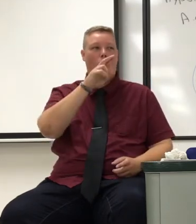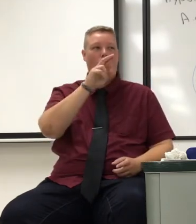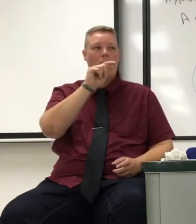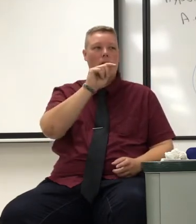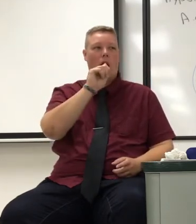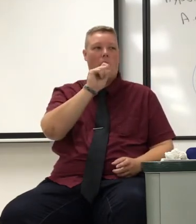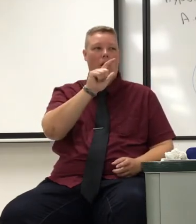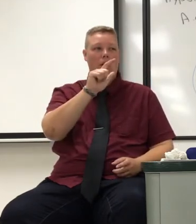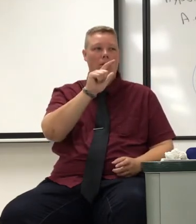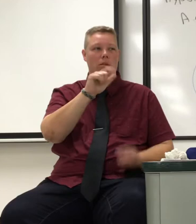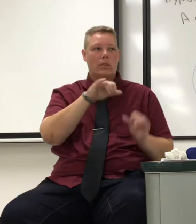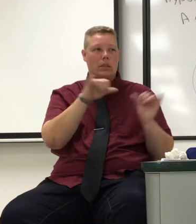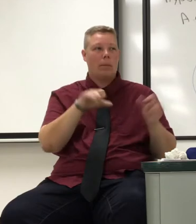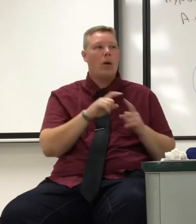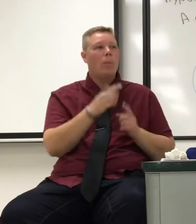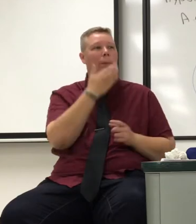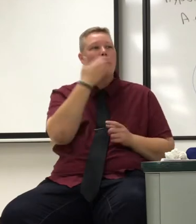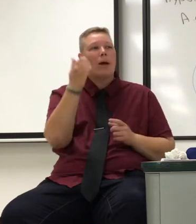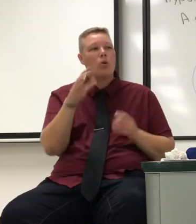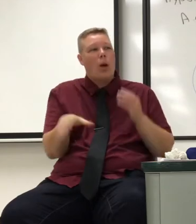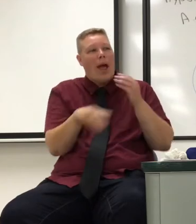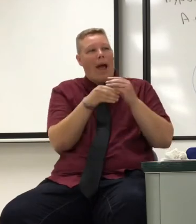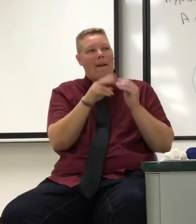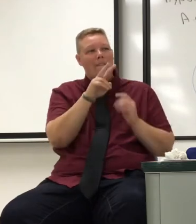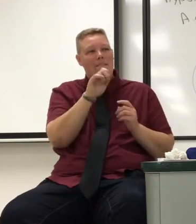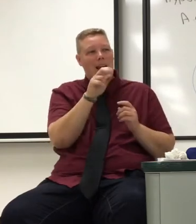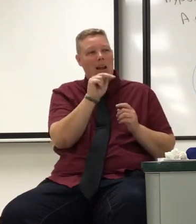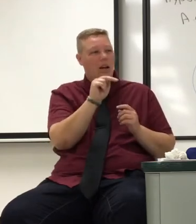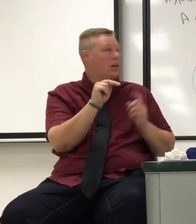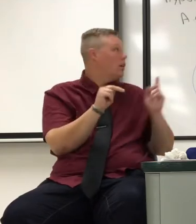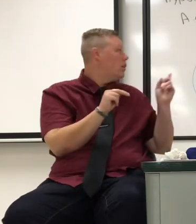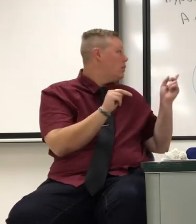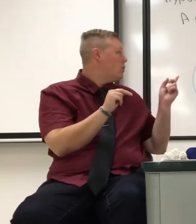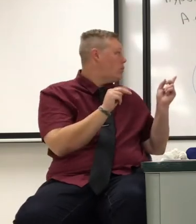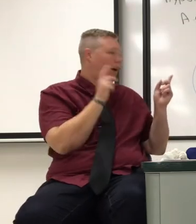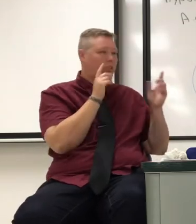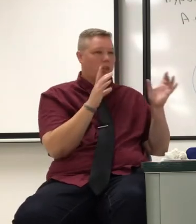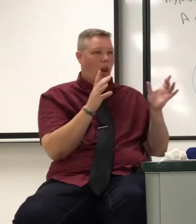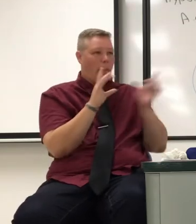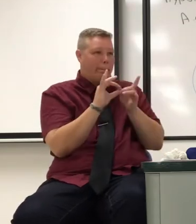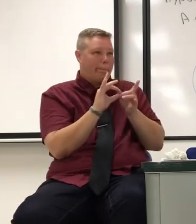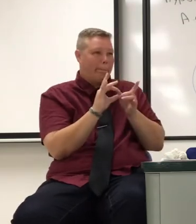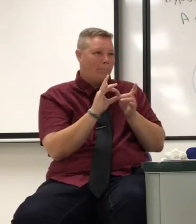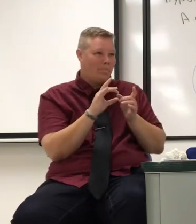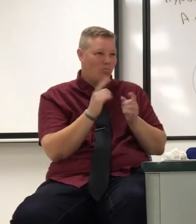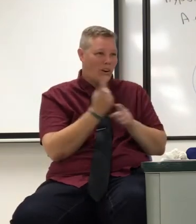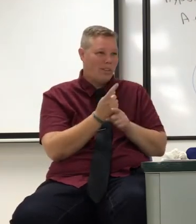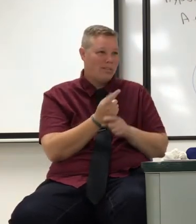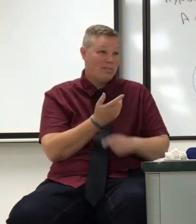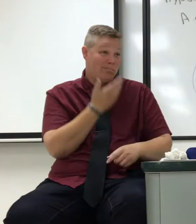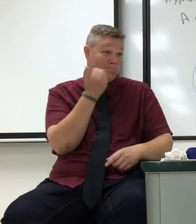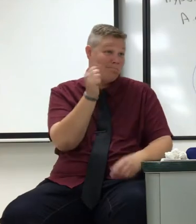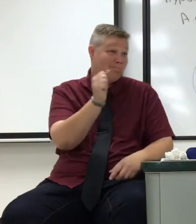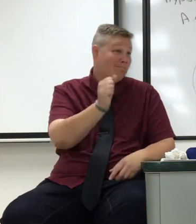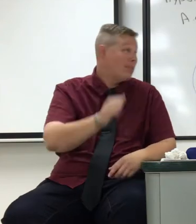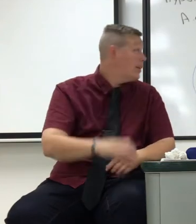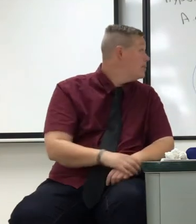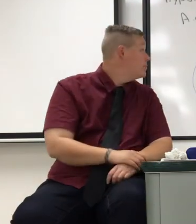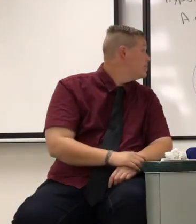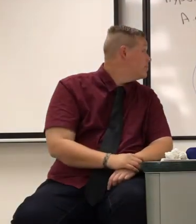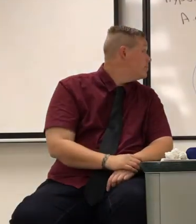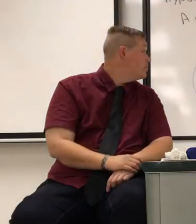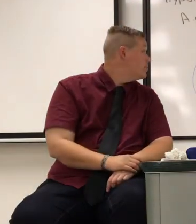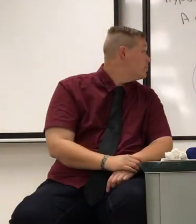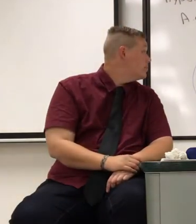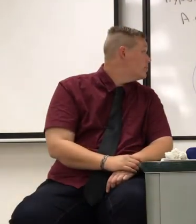better if you could just put a vein right between this cap bed 1 to cap bed 2? It would be better. And that's what it